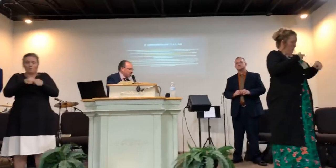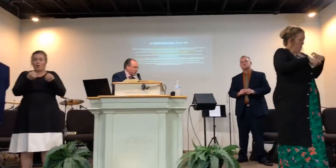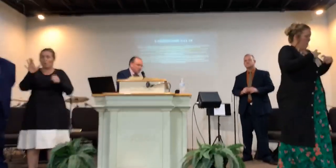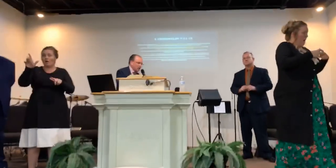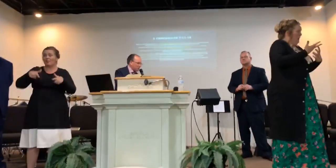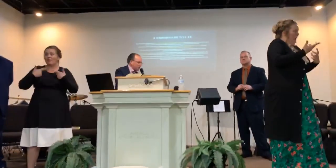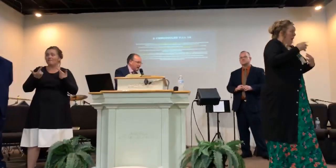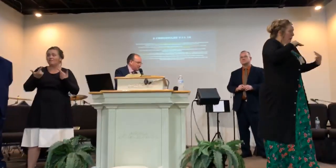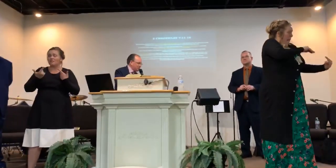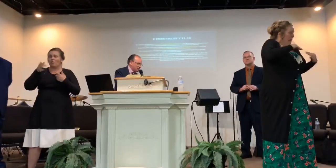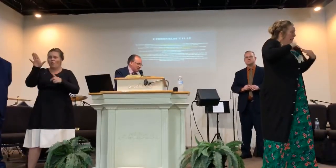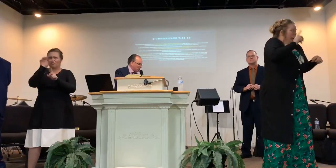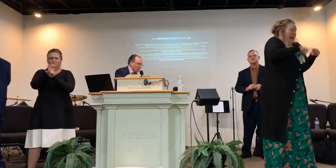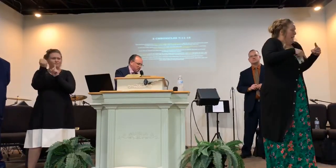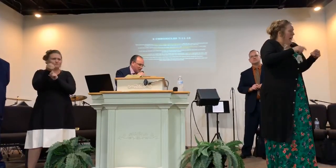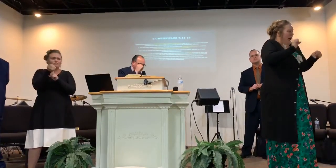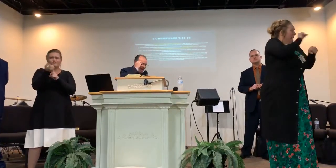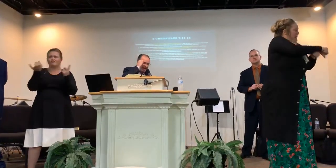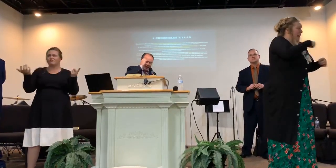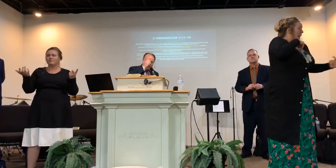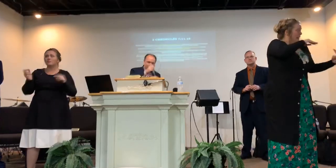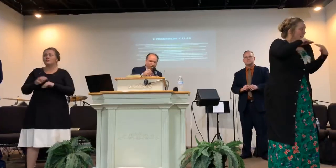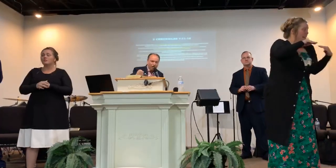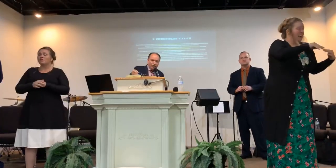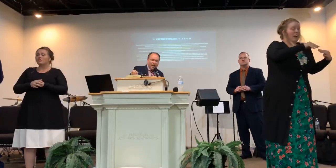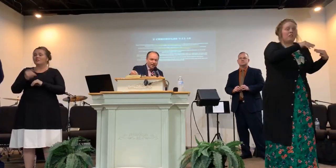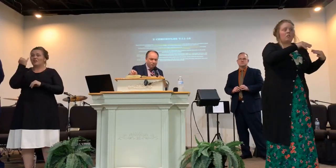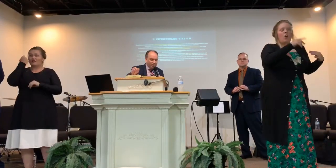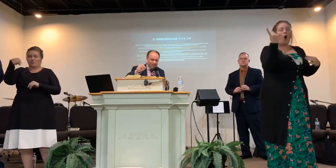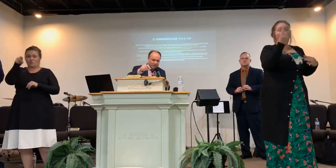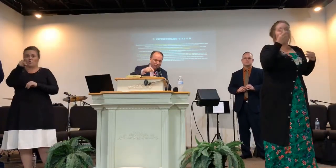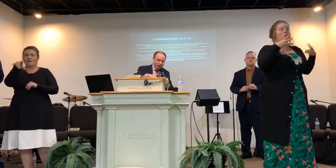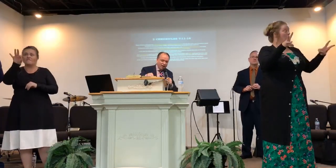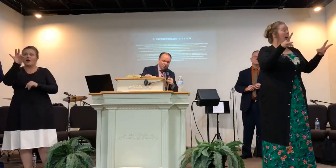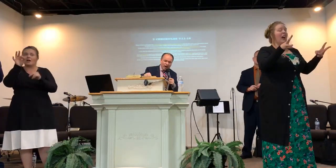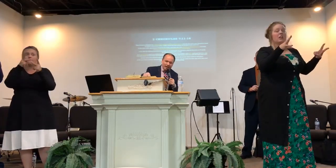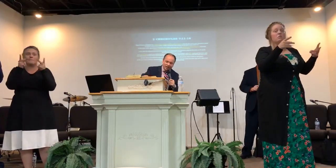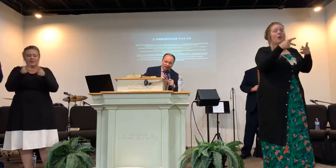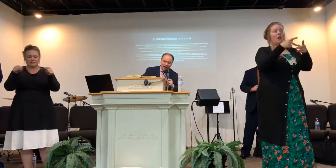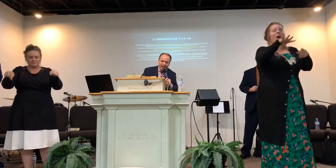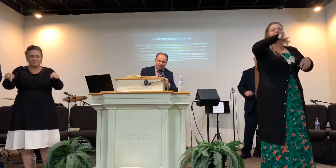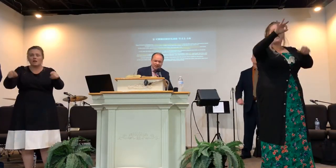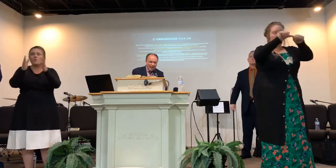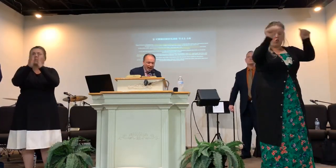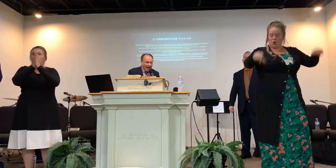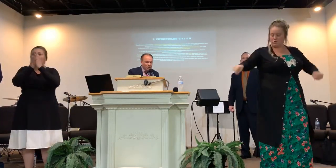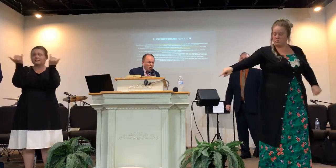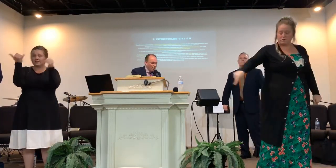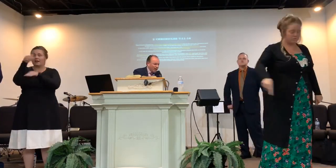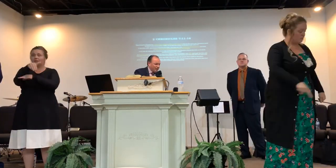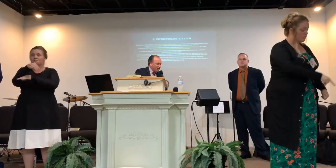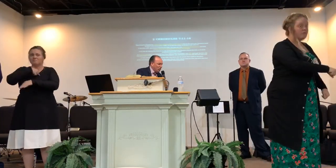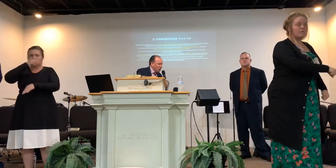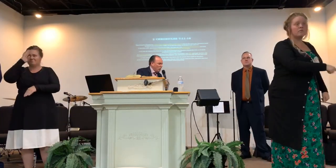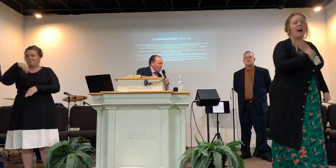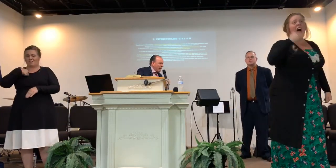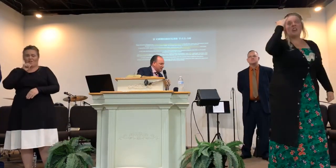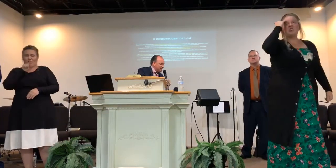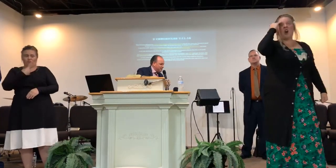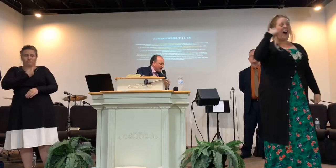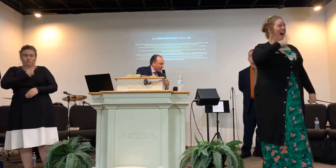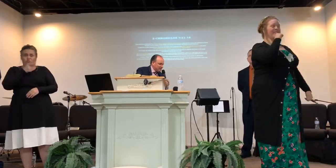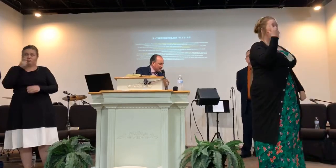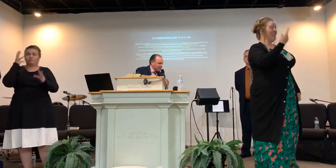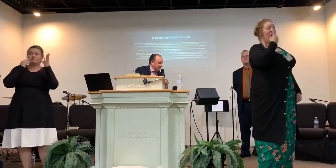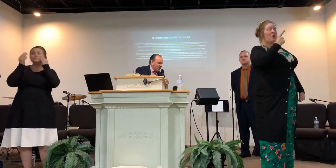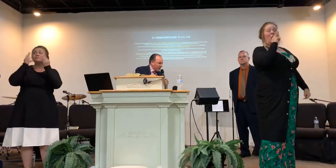and in your circumstance and your situation is if you'll find a place to pray right here tonight. I know I'm not the only one that